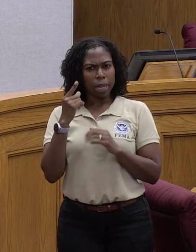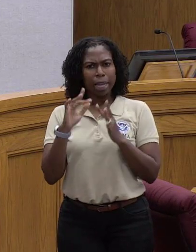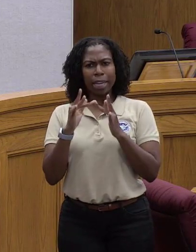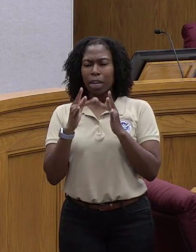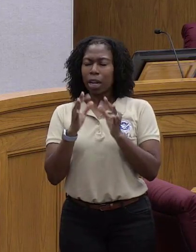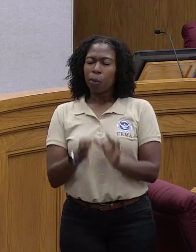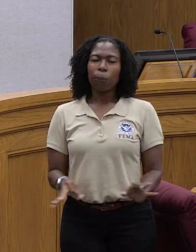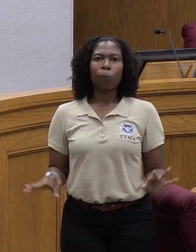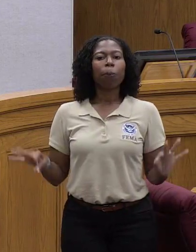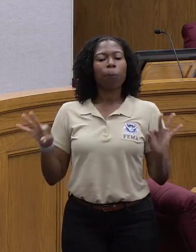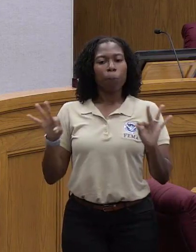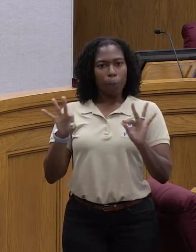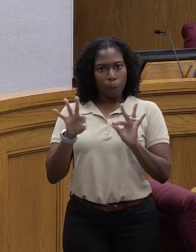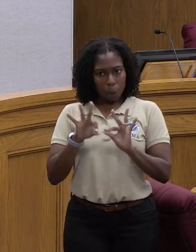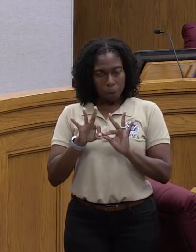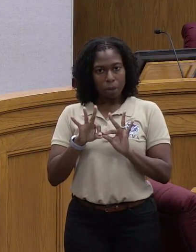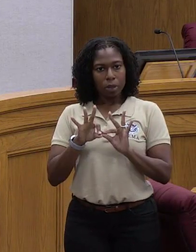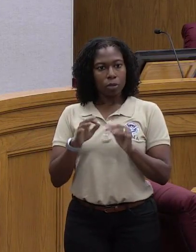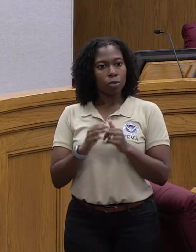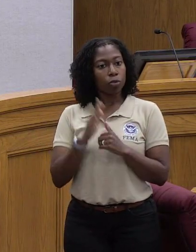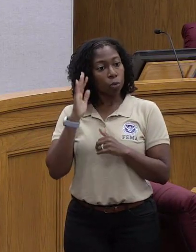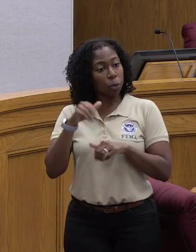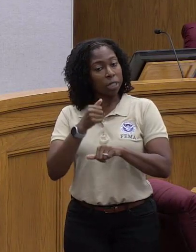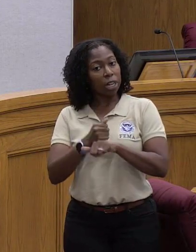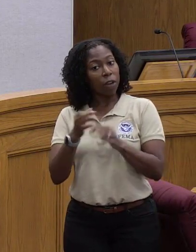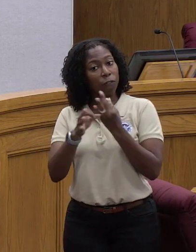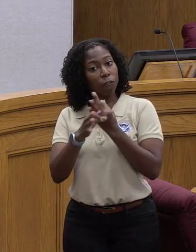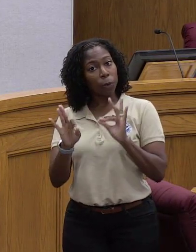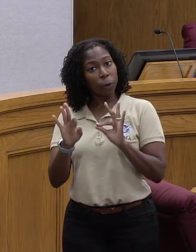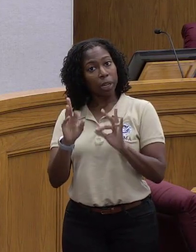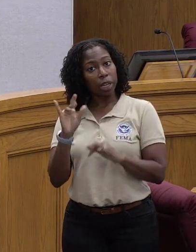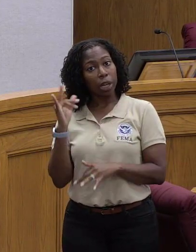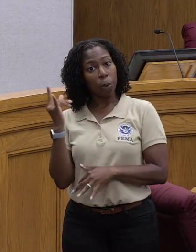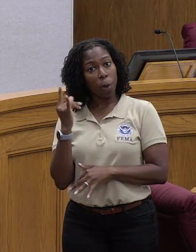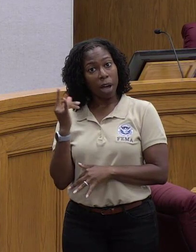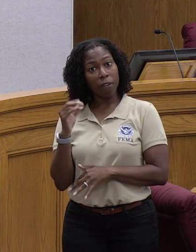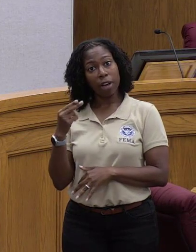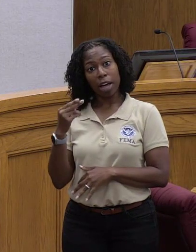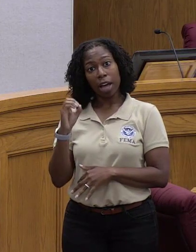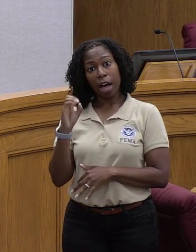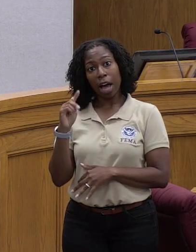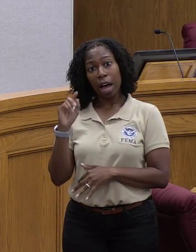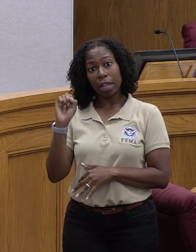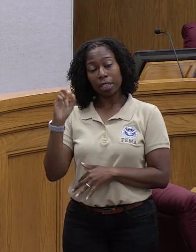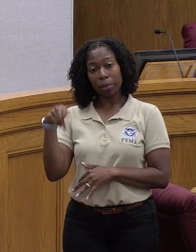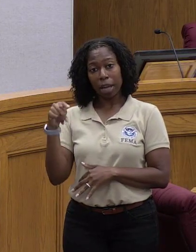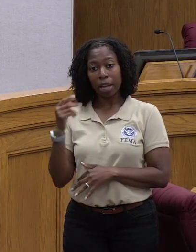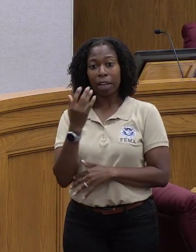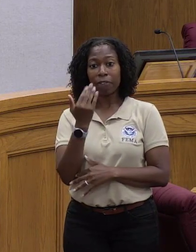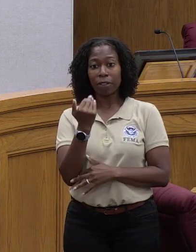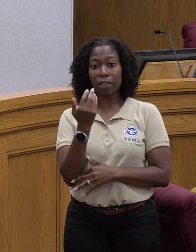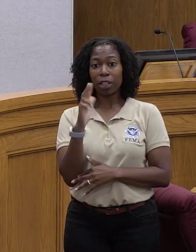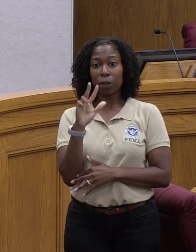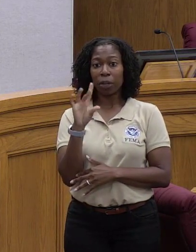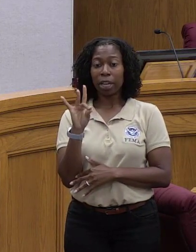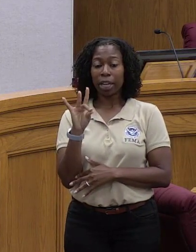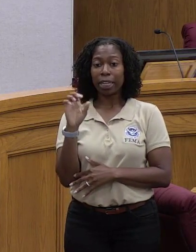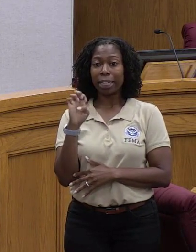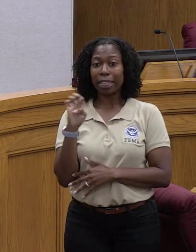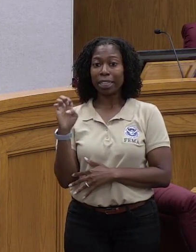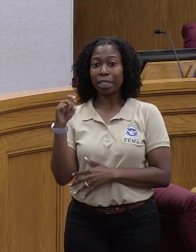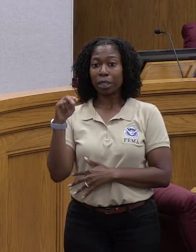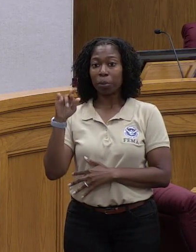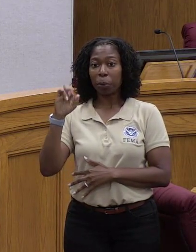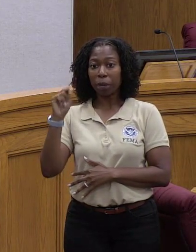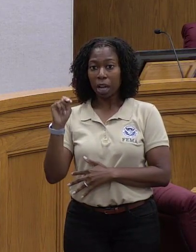restoration efforts continue, we have free Wi-Fi hotspot located at 1538 East Preon Lake Road, and